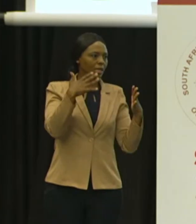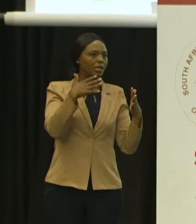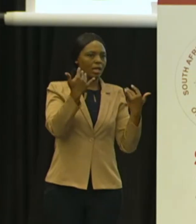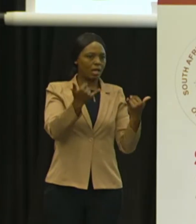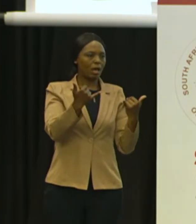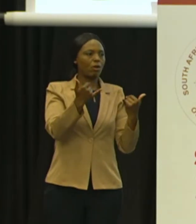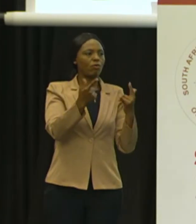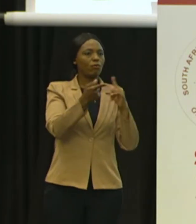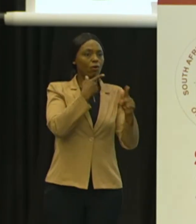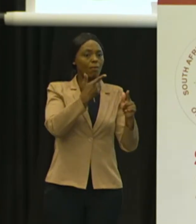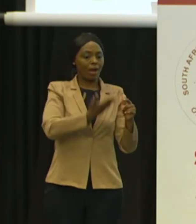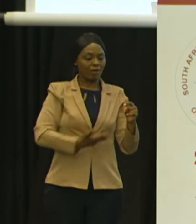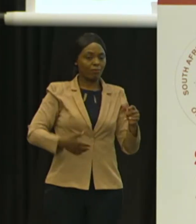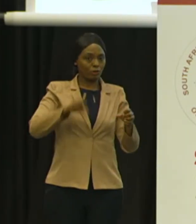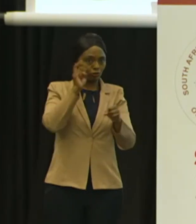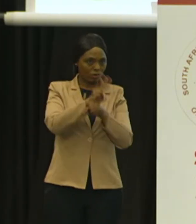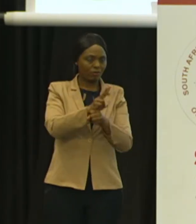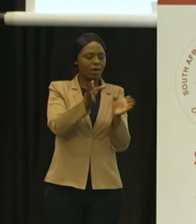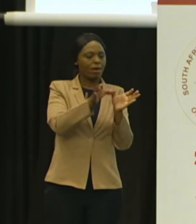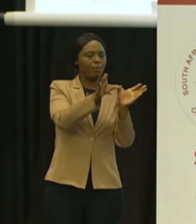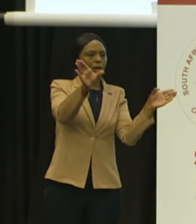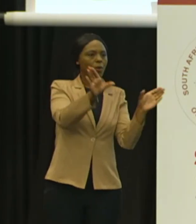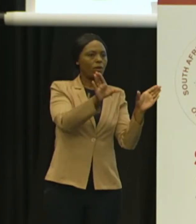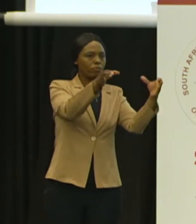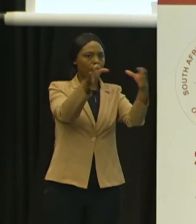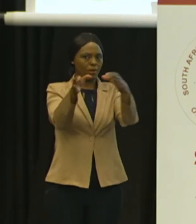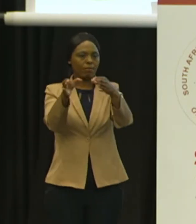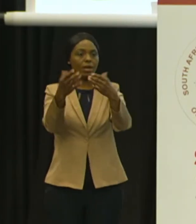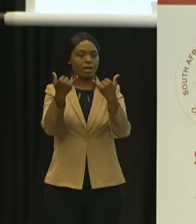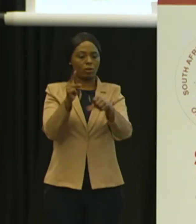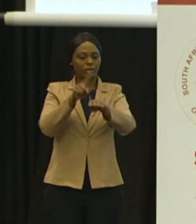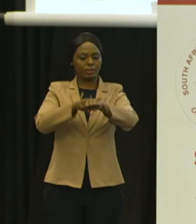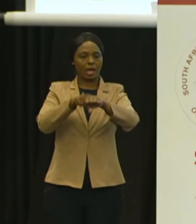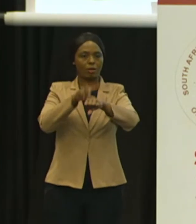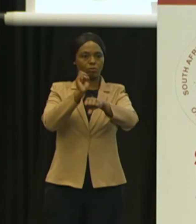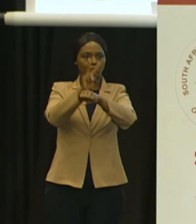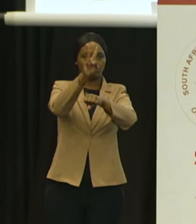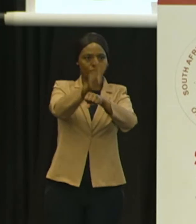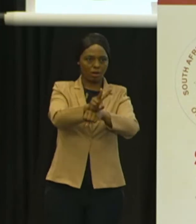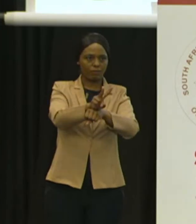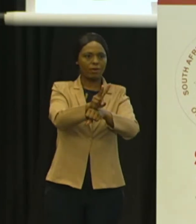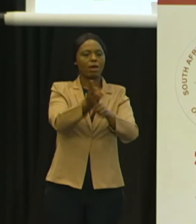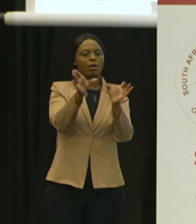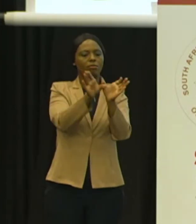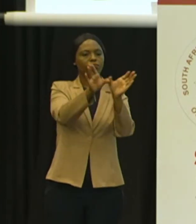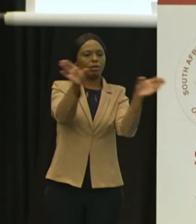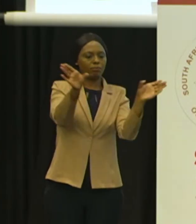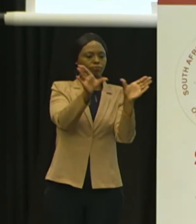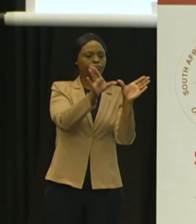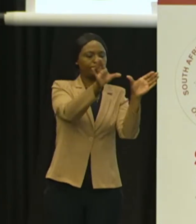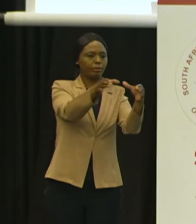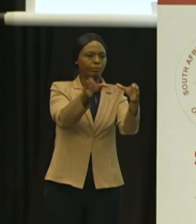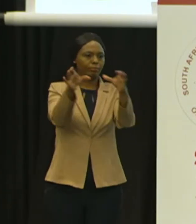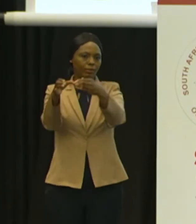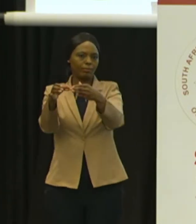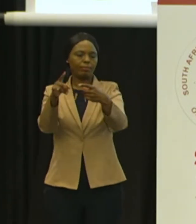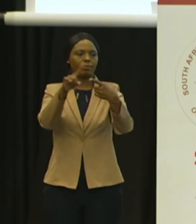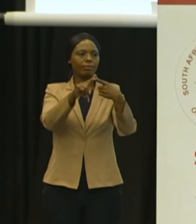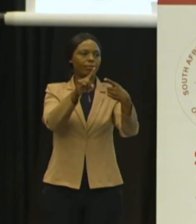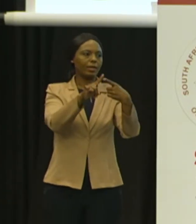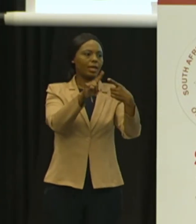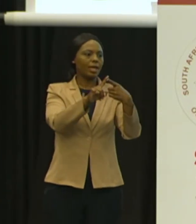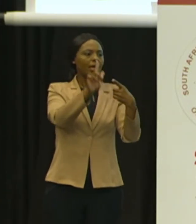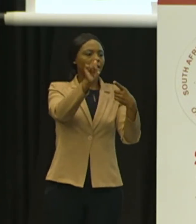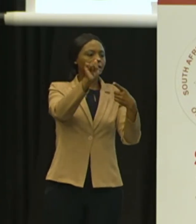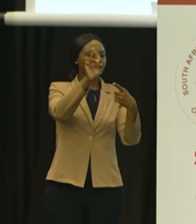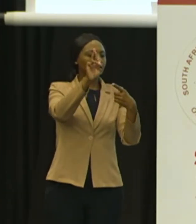from 12:30. So it's 12 o'clock right now. There will be breakaway rooms. There's track A and track